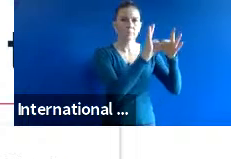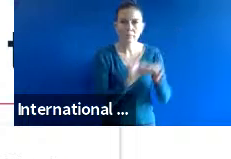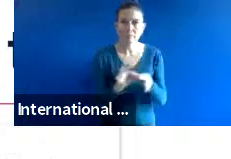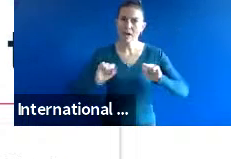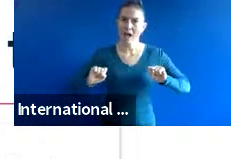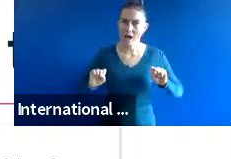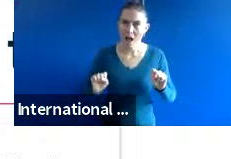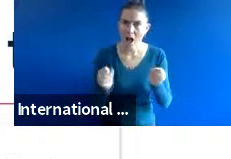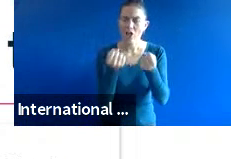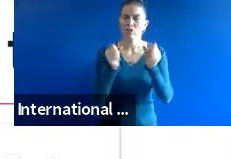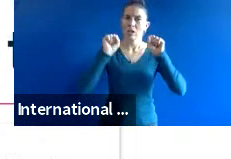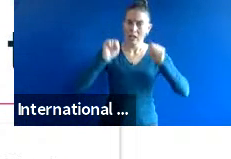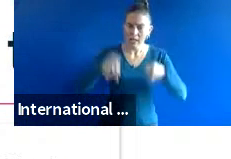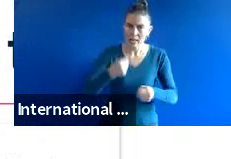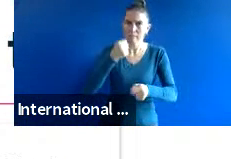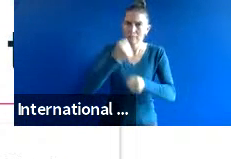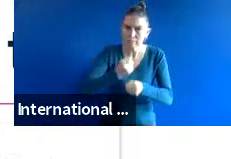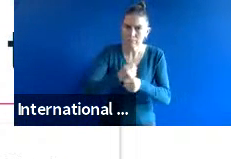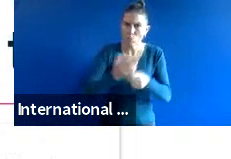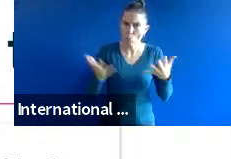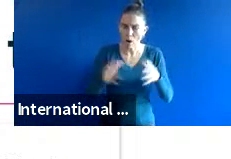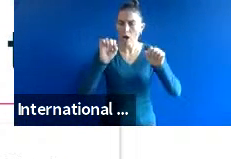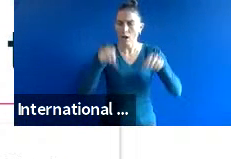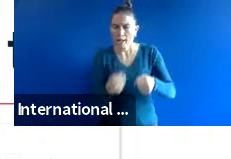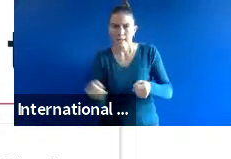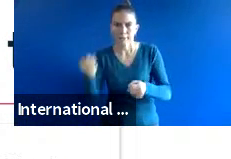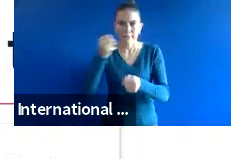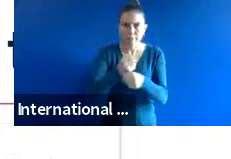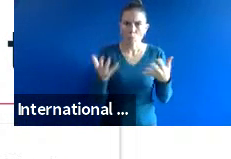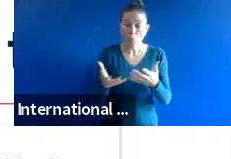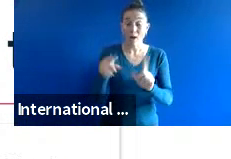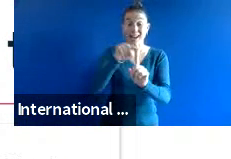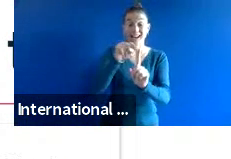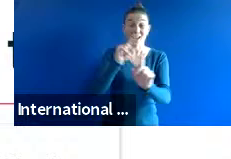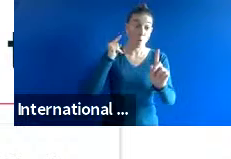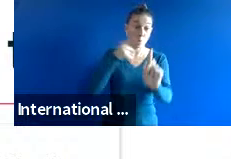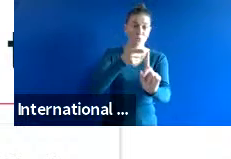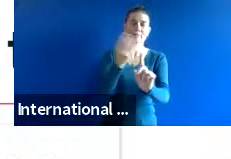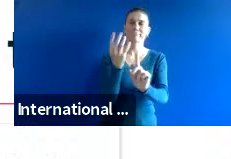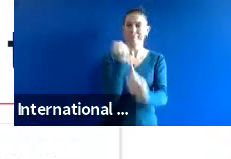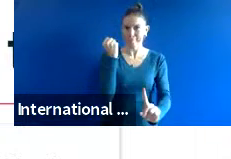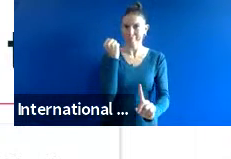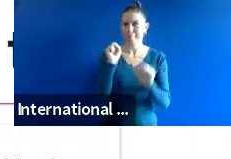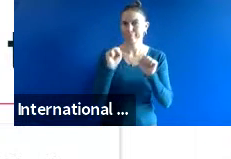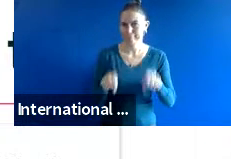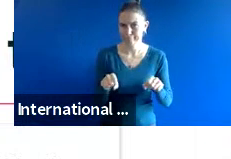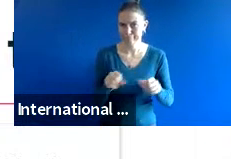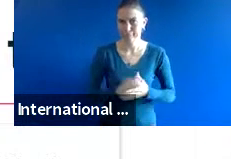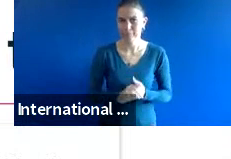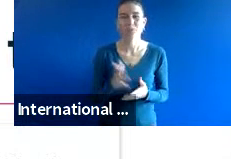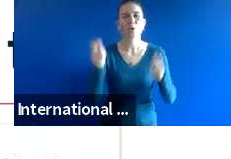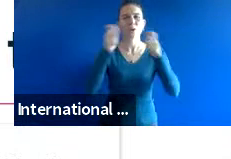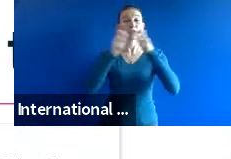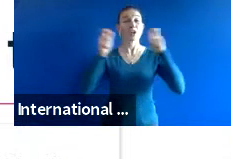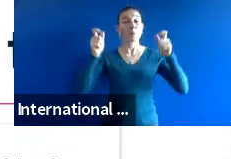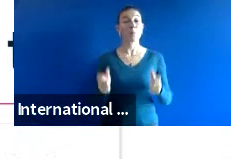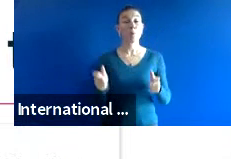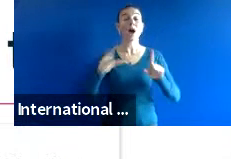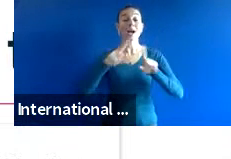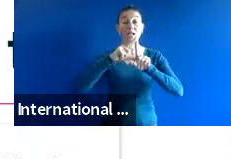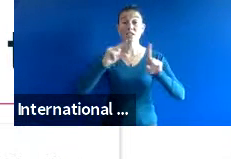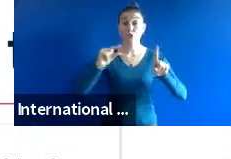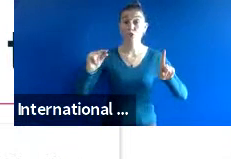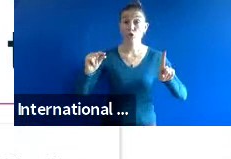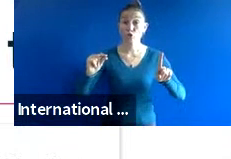to improve and reach out that objective. So you will see that the framework is a digital framework, so